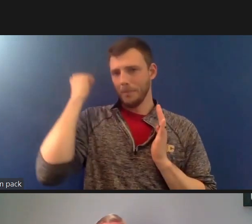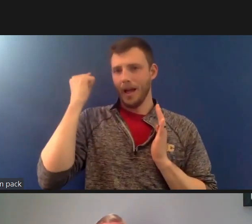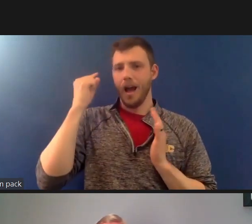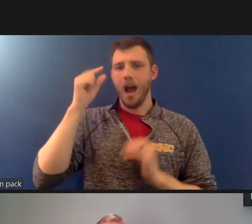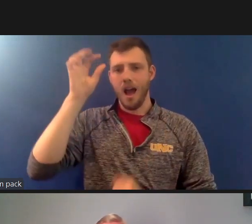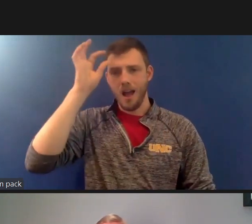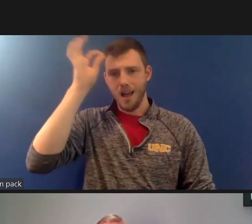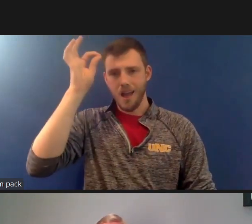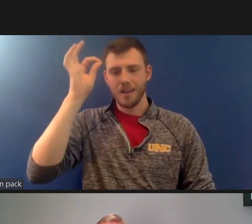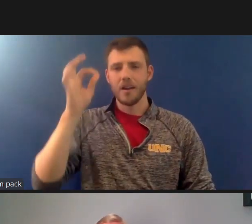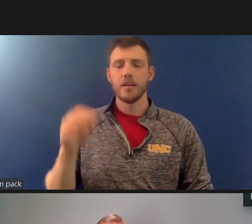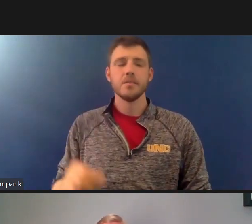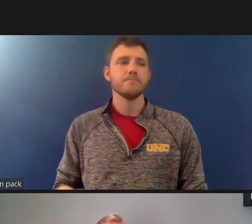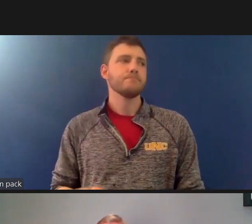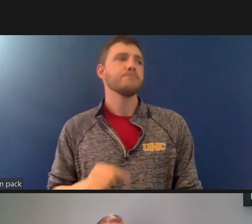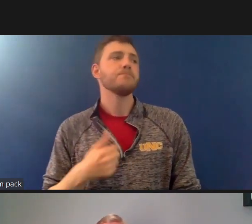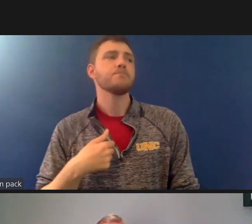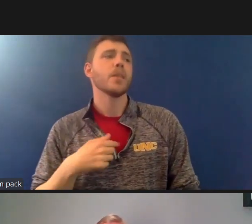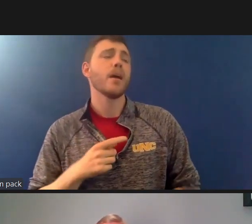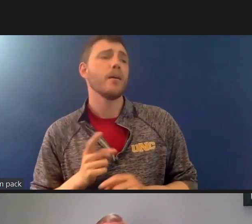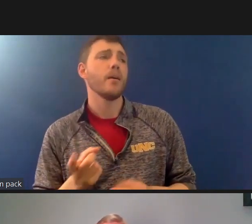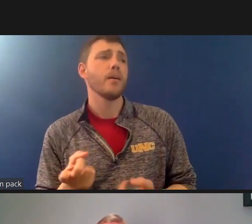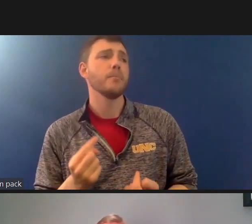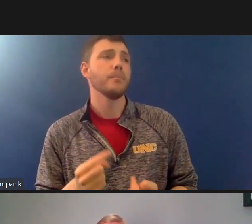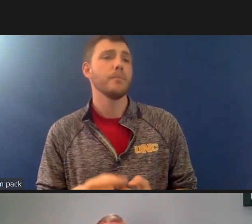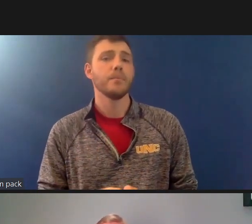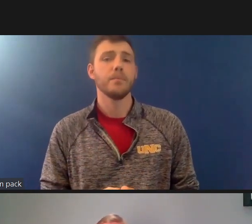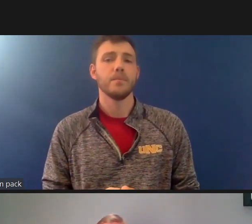Ralph. I'll come. And I.